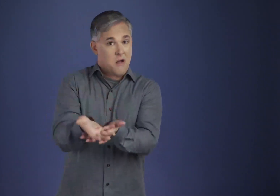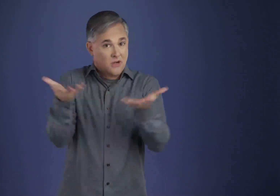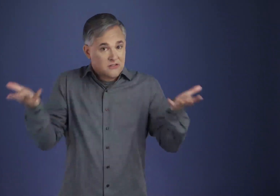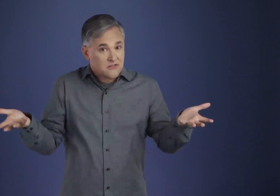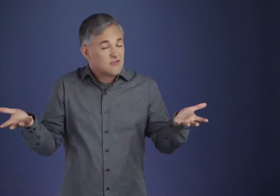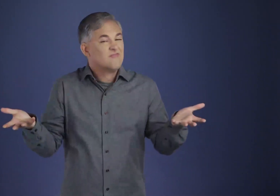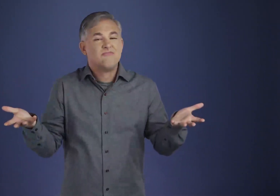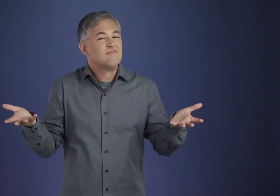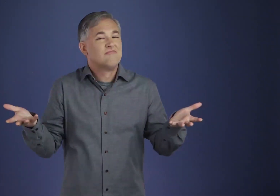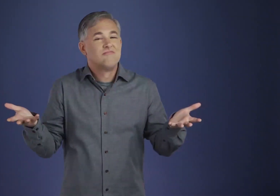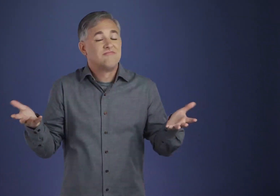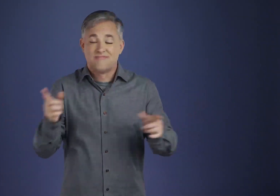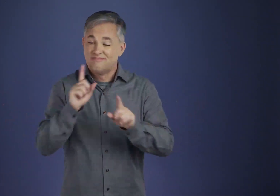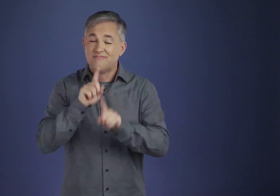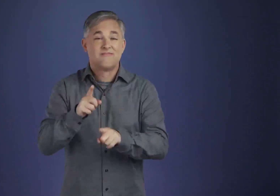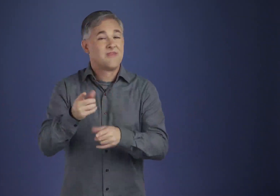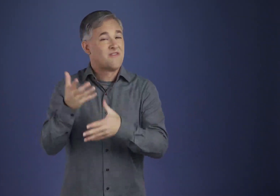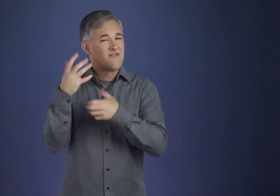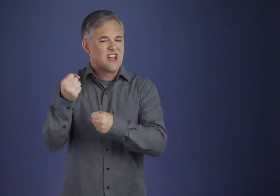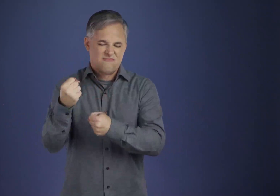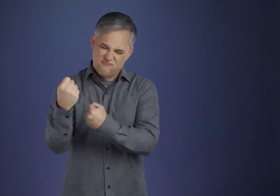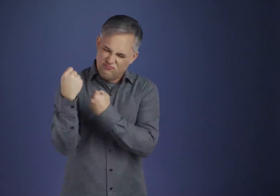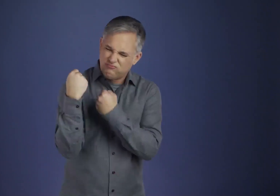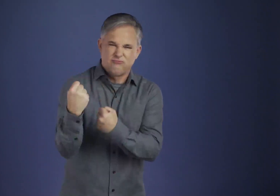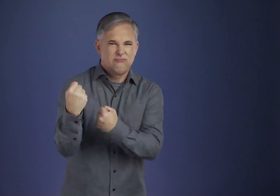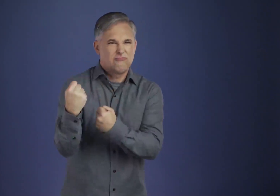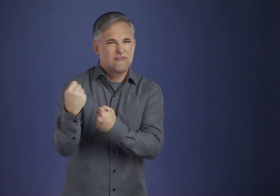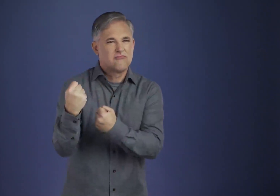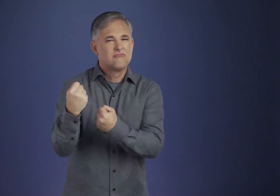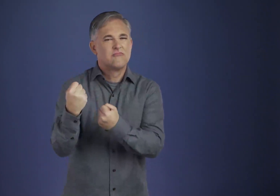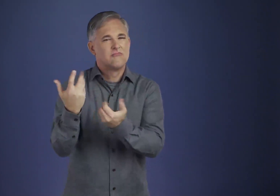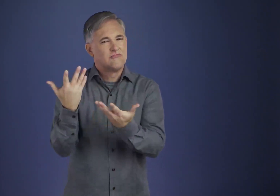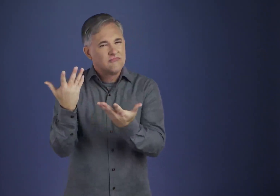faith rather than its quantity. This has been our blind spot.